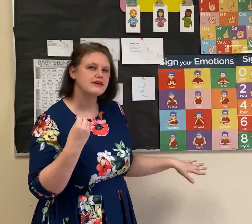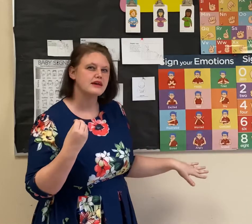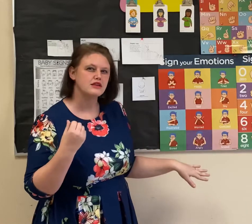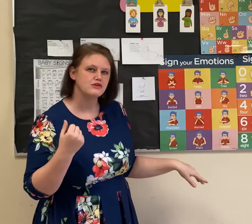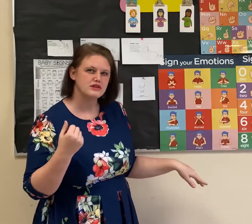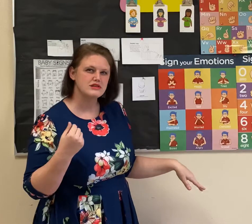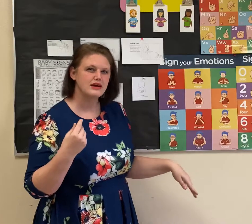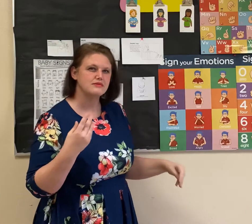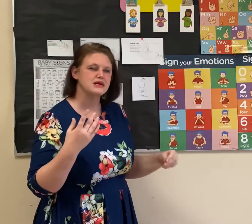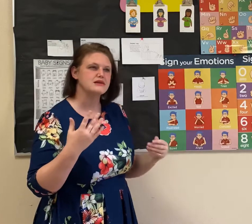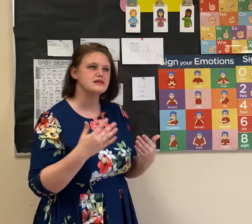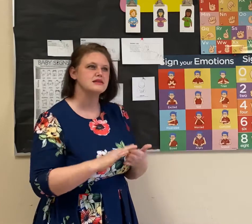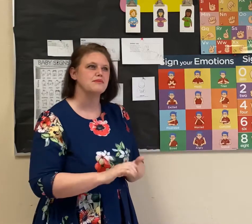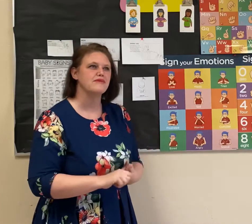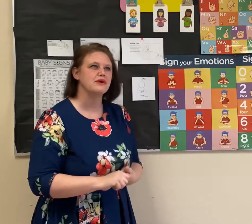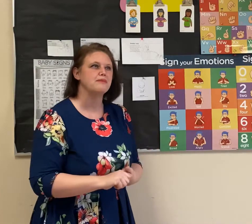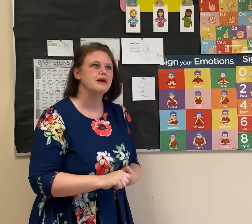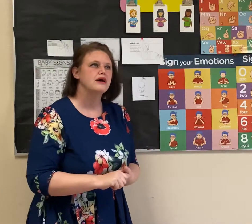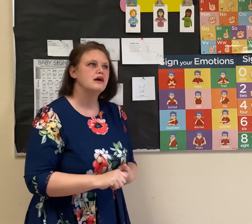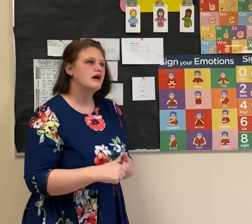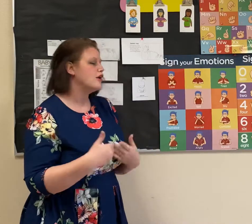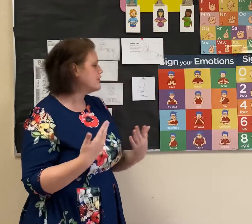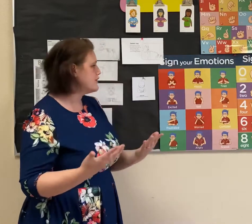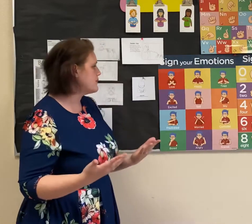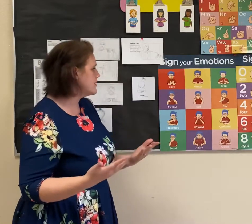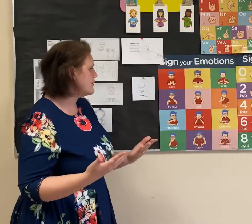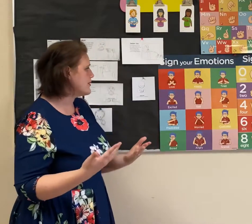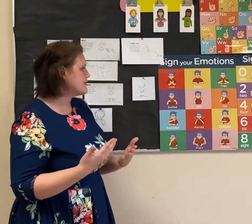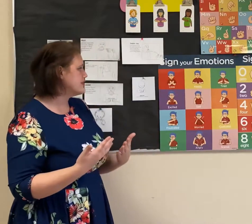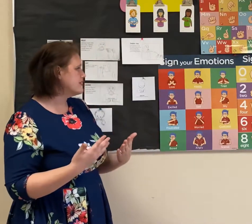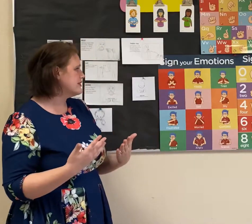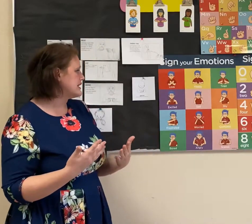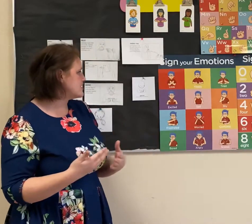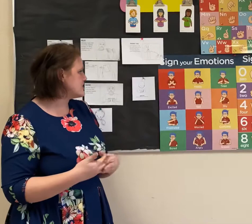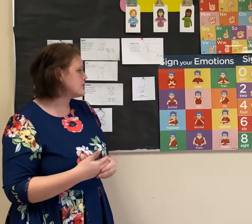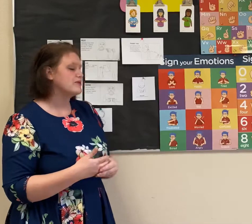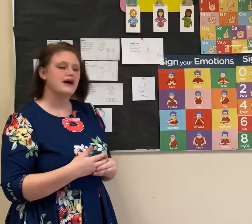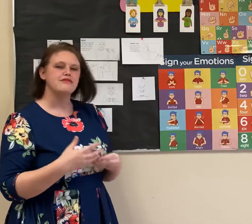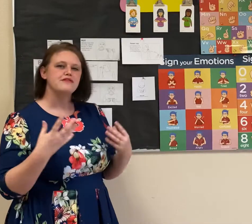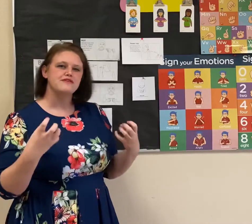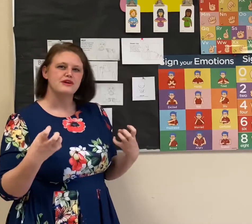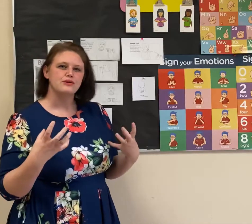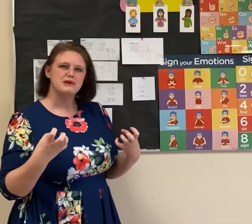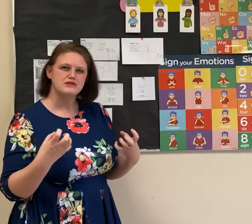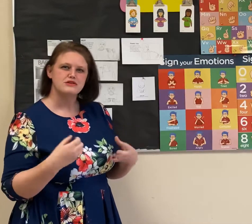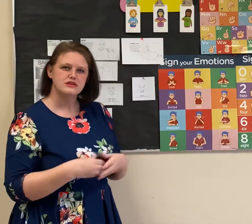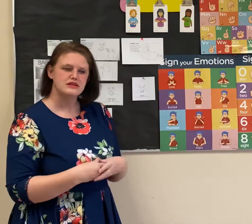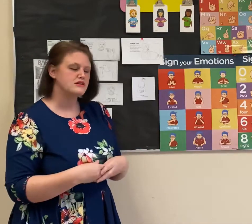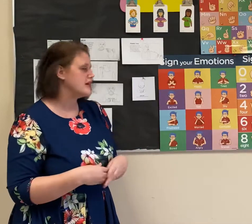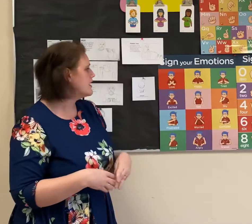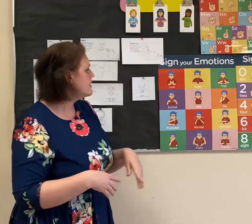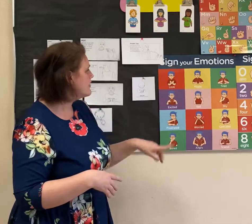learned the sign, because some of them are newer or they just don't have the finger muscle skills yet, they can